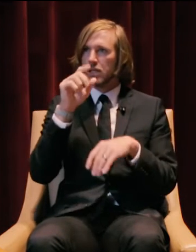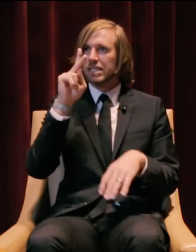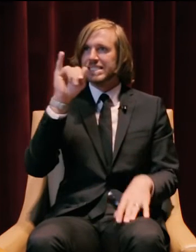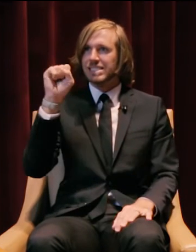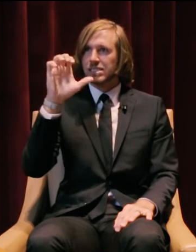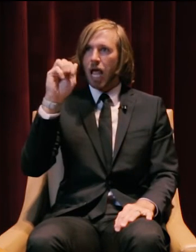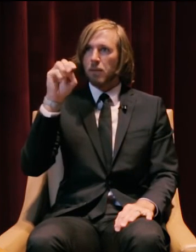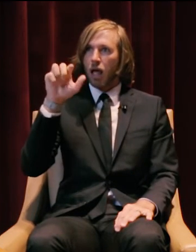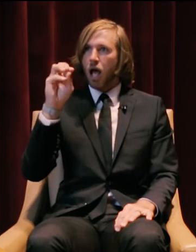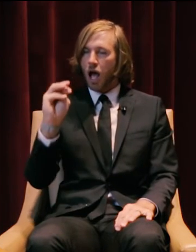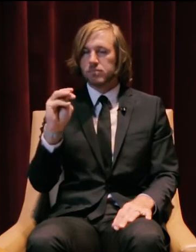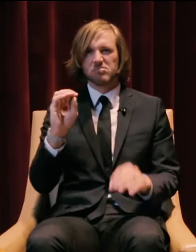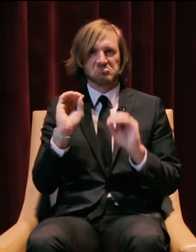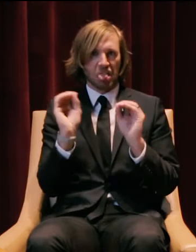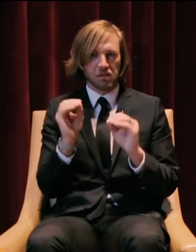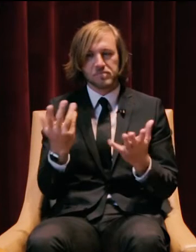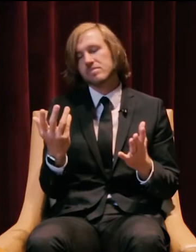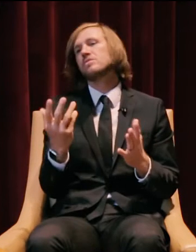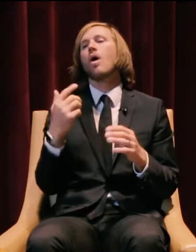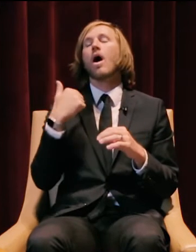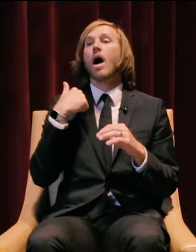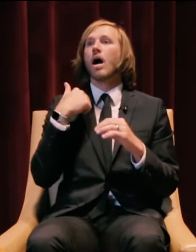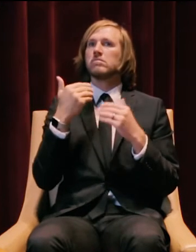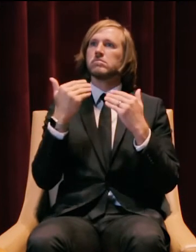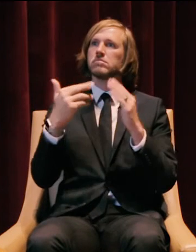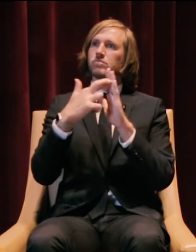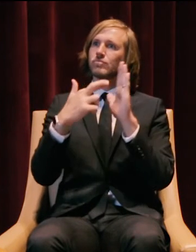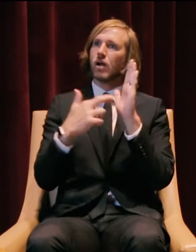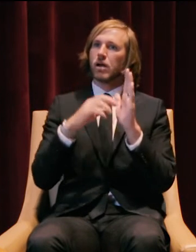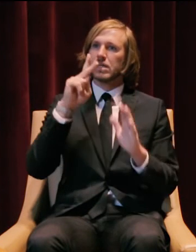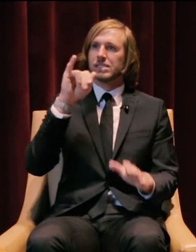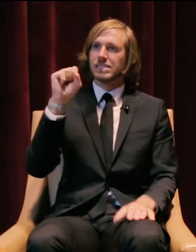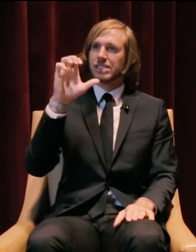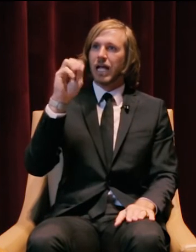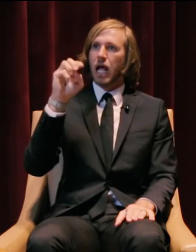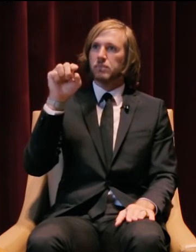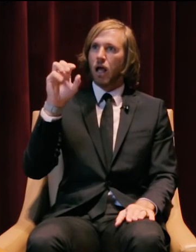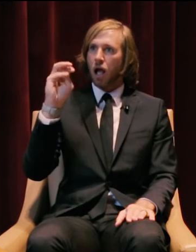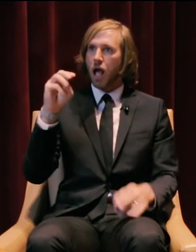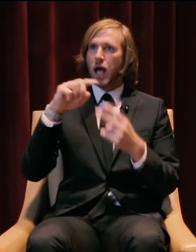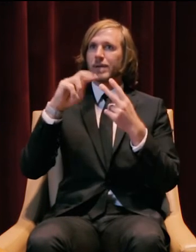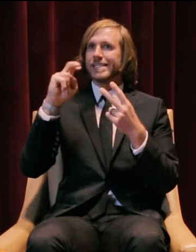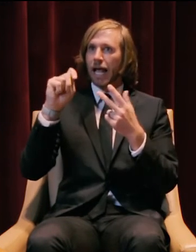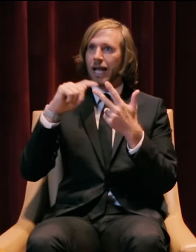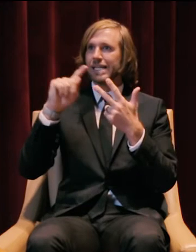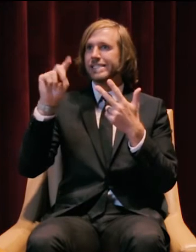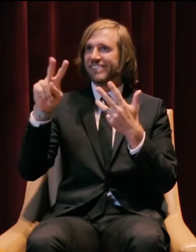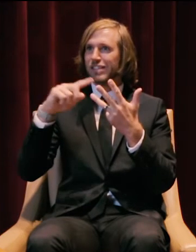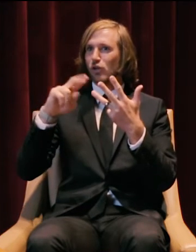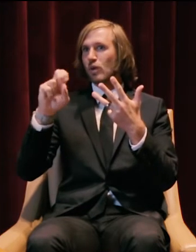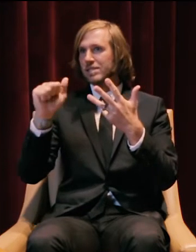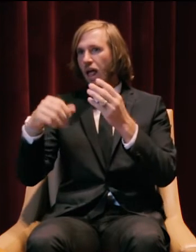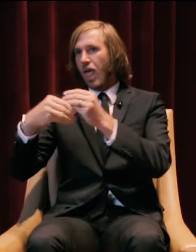kisscam.com, etc. So I registered the kisscam.com, kisscam.net, TV,